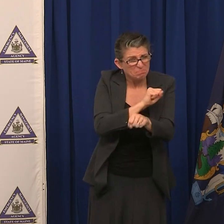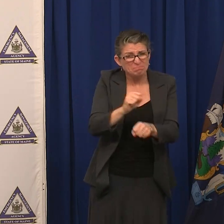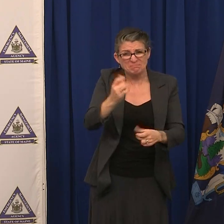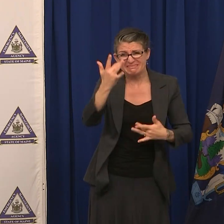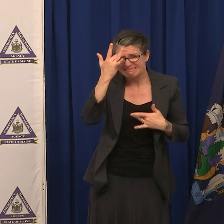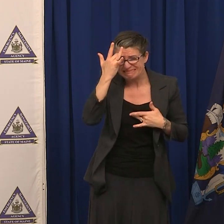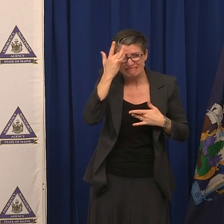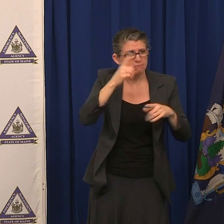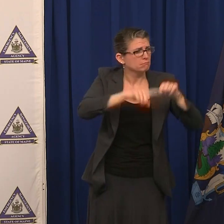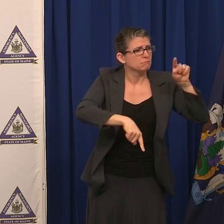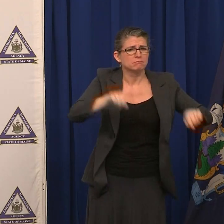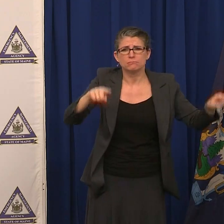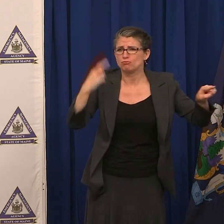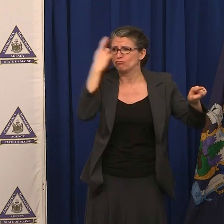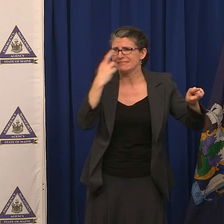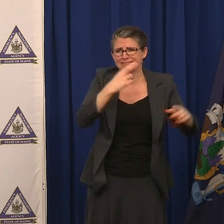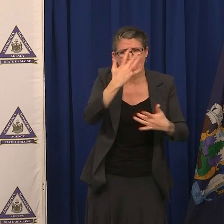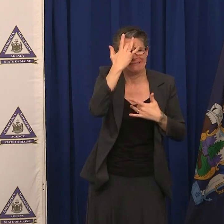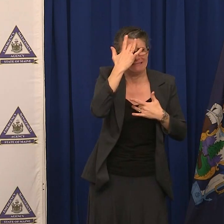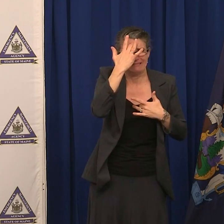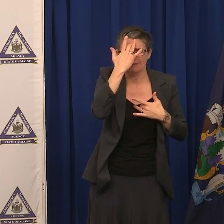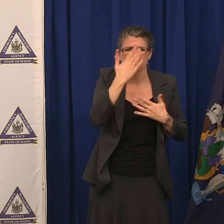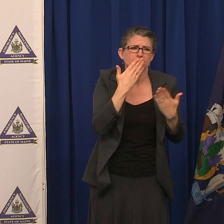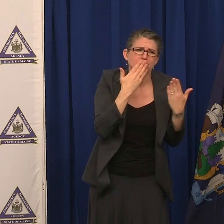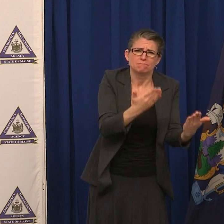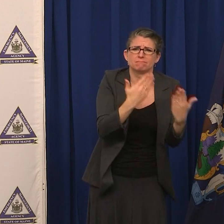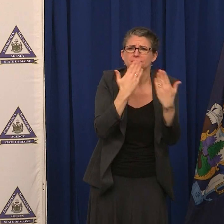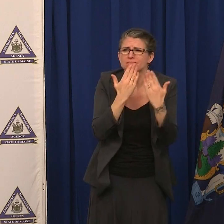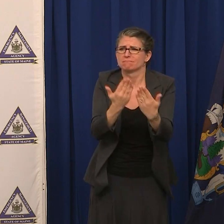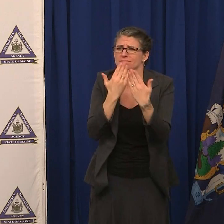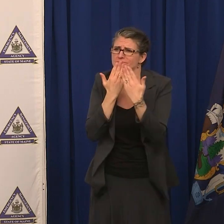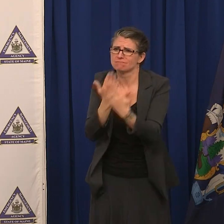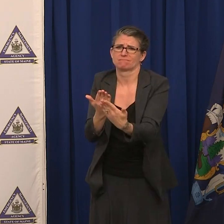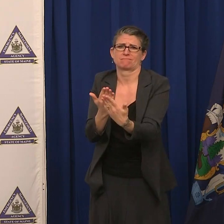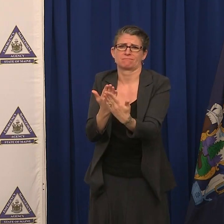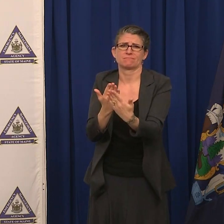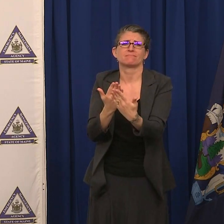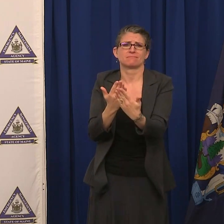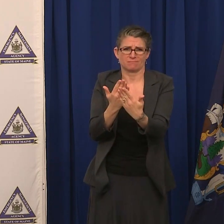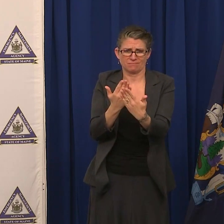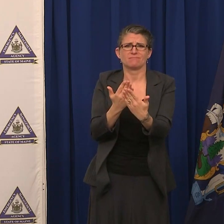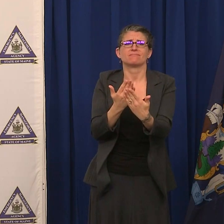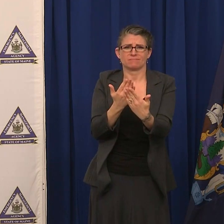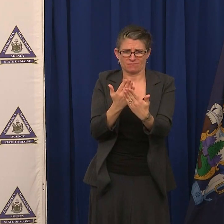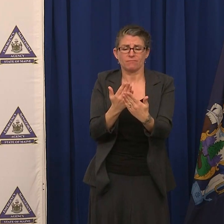Across the state of Maine, everyone is trying to minimize the spread of COVID-19.